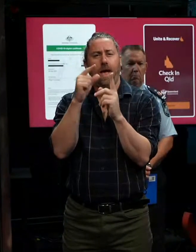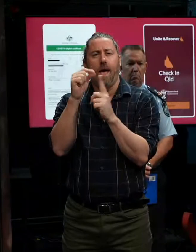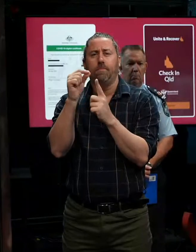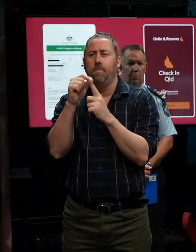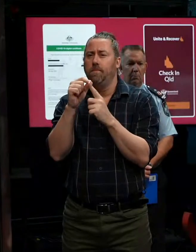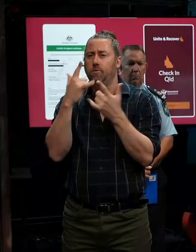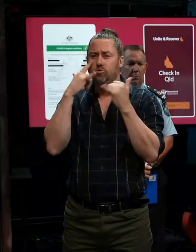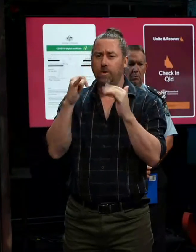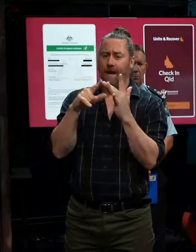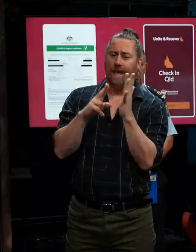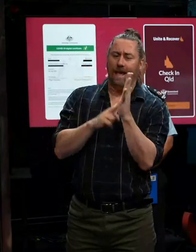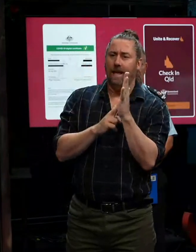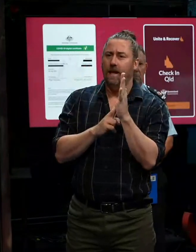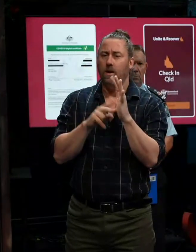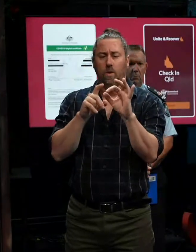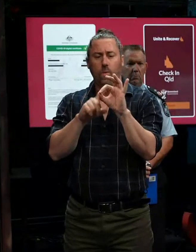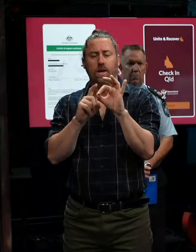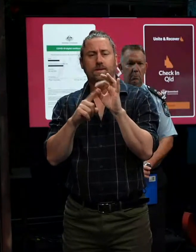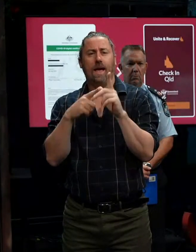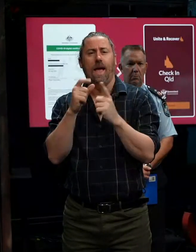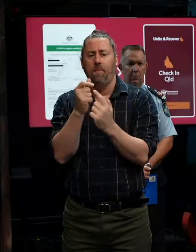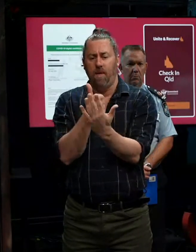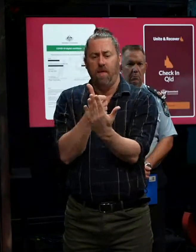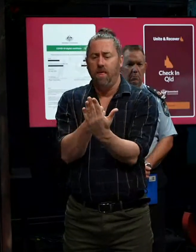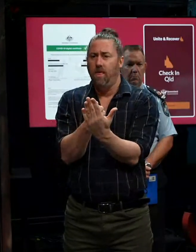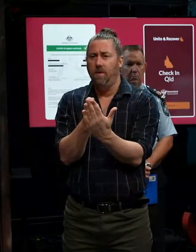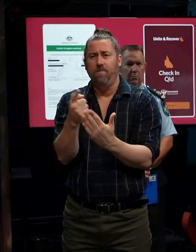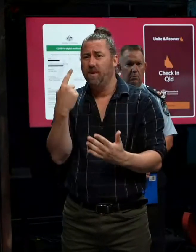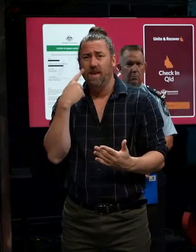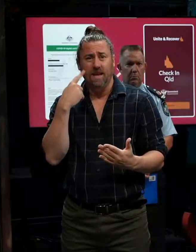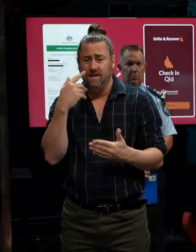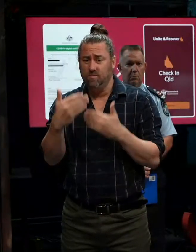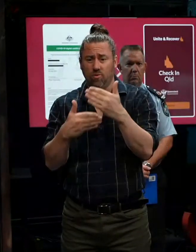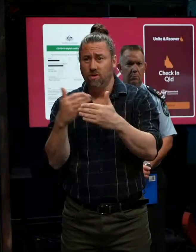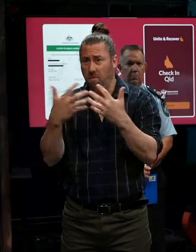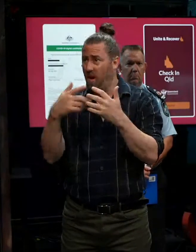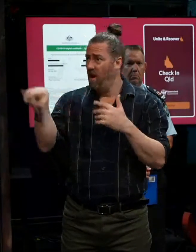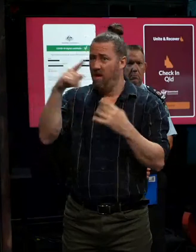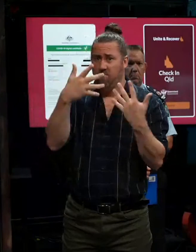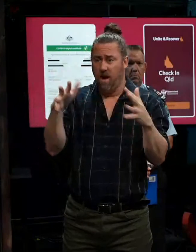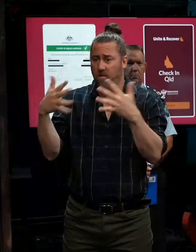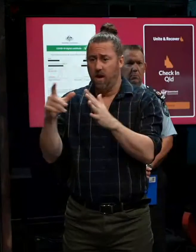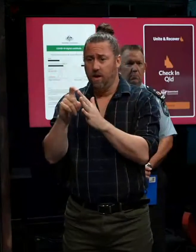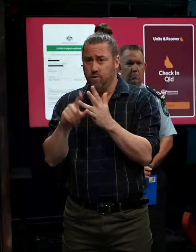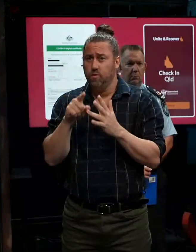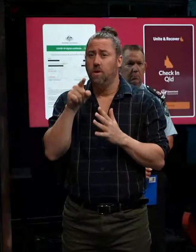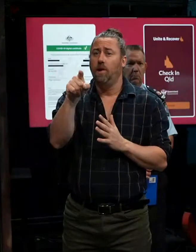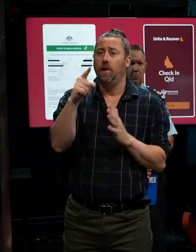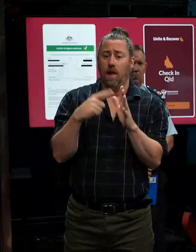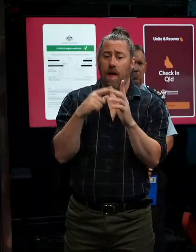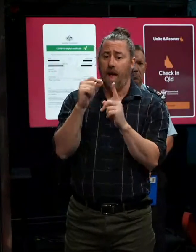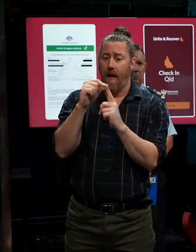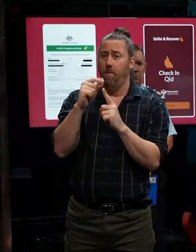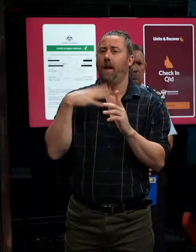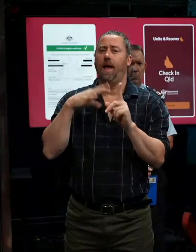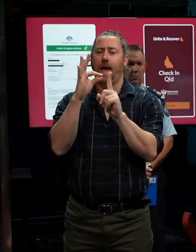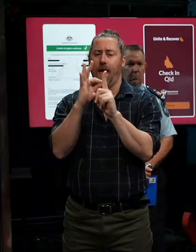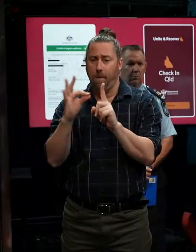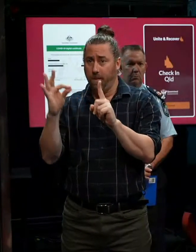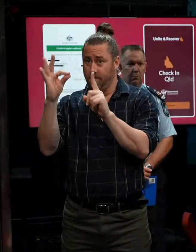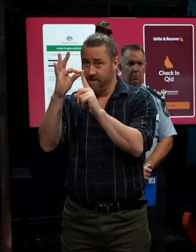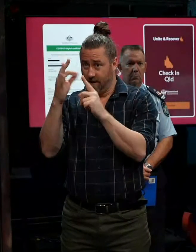700,000 Queenslanders have already done that. It's a relatively easy process. Just make sure that you update your app first